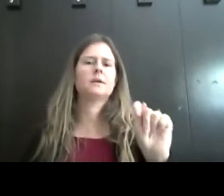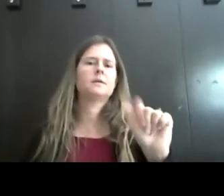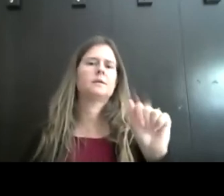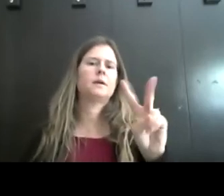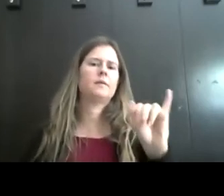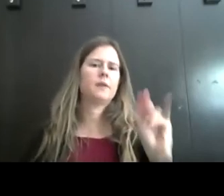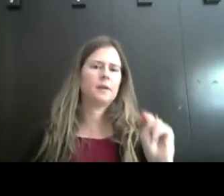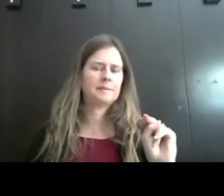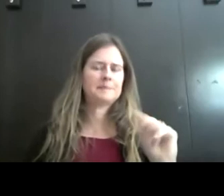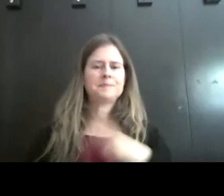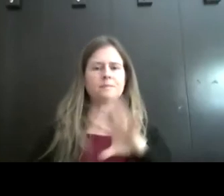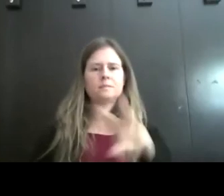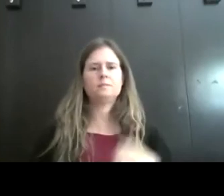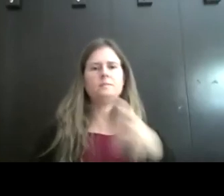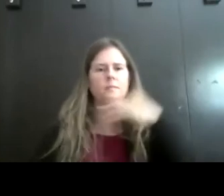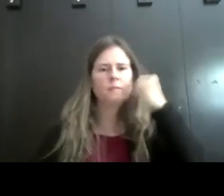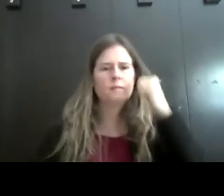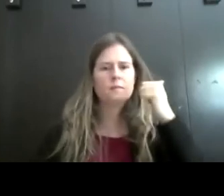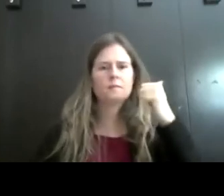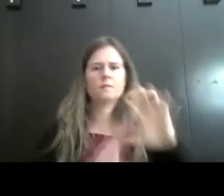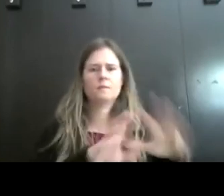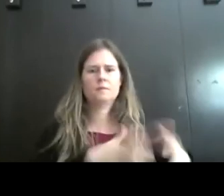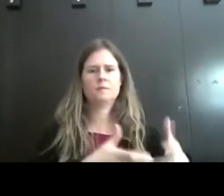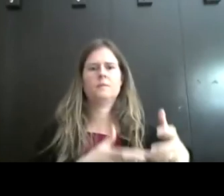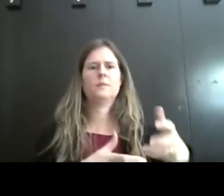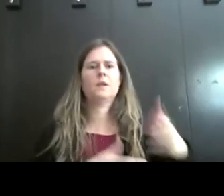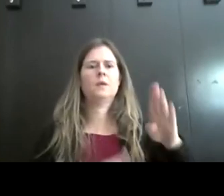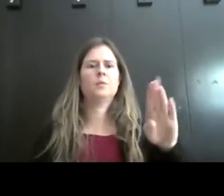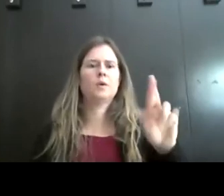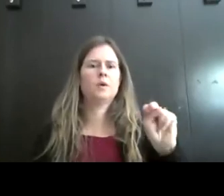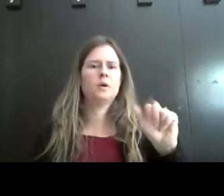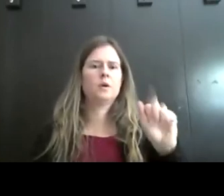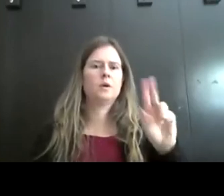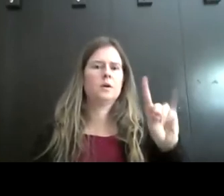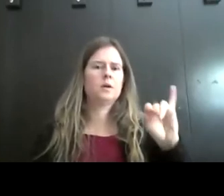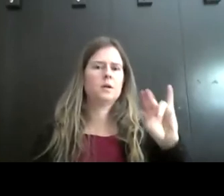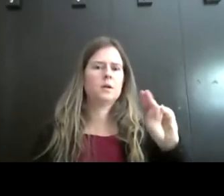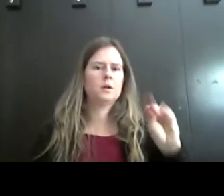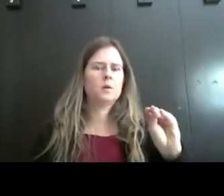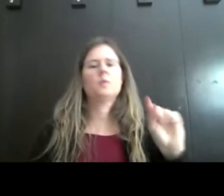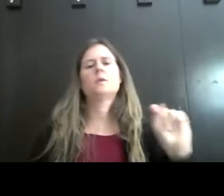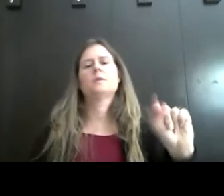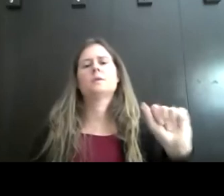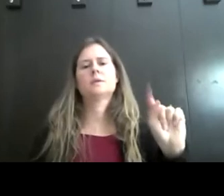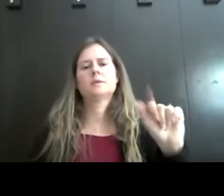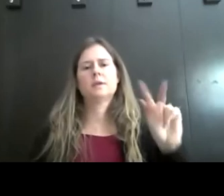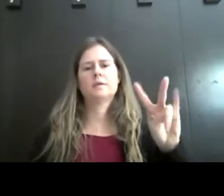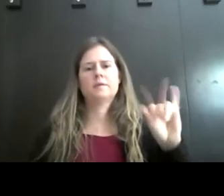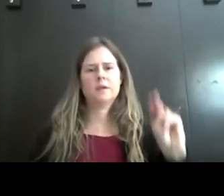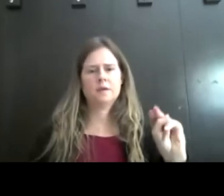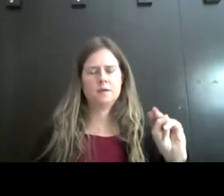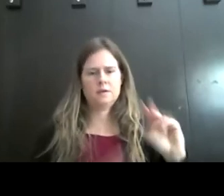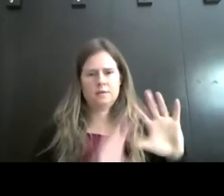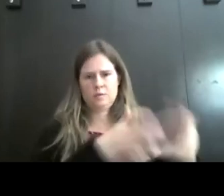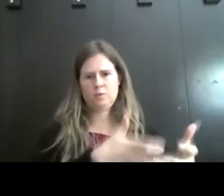of the Fernandinho, like San Fernando, Fernandinho Tataviam Band of Mission Indians.